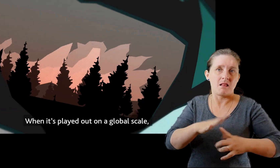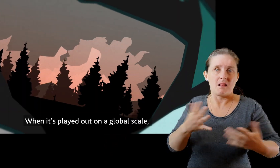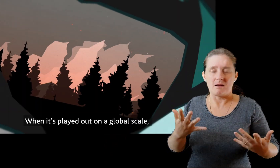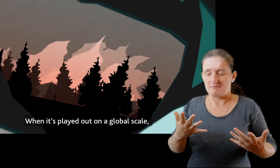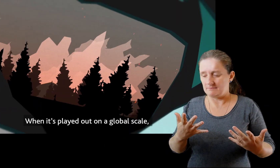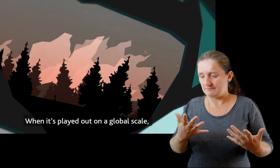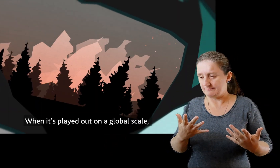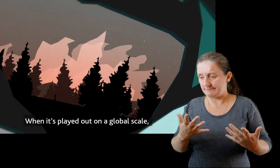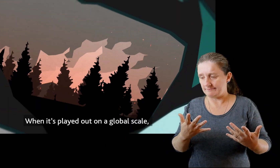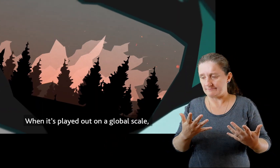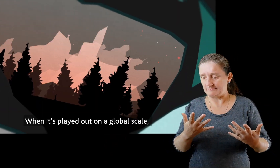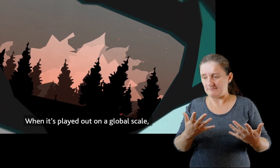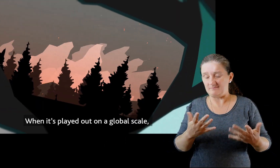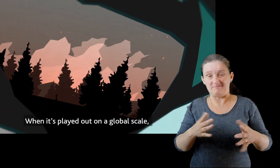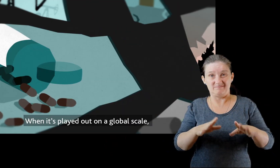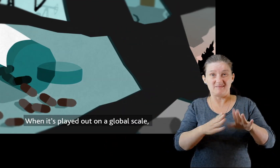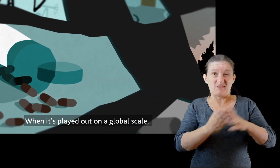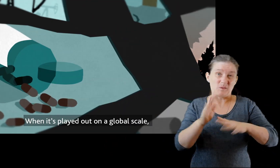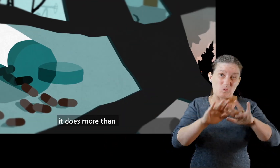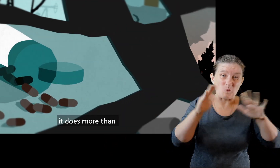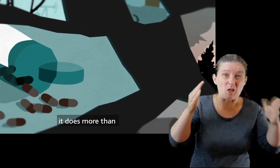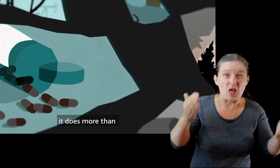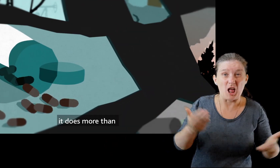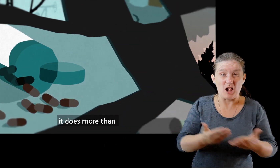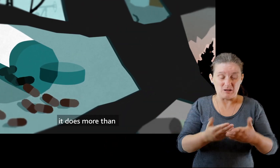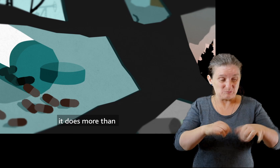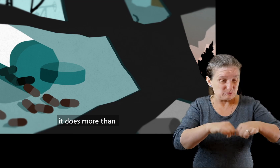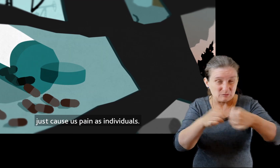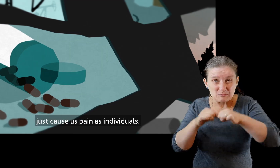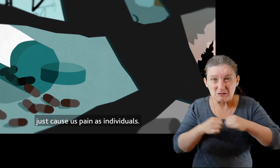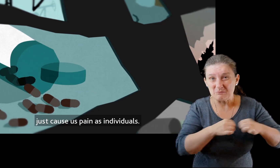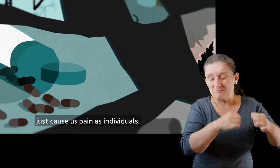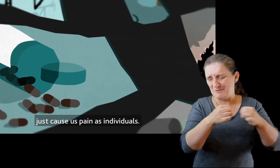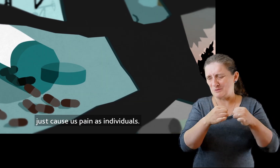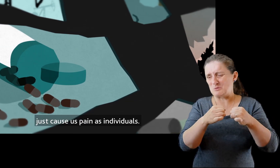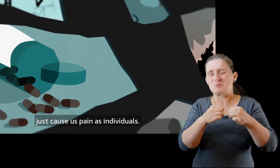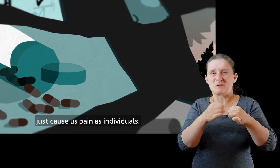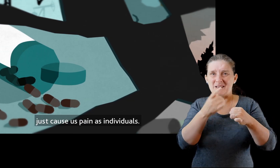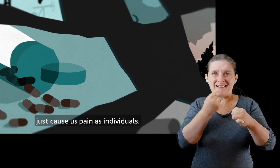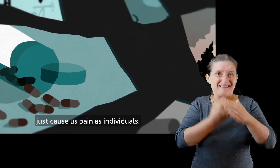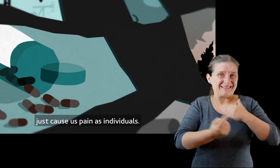played out on a global scale, it does more than just cause us pain as individuals.